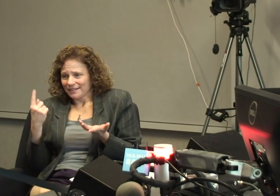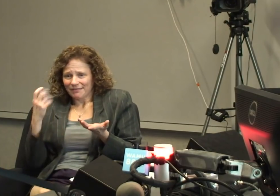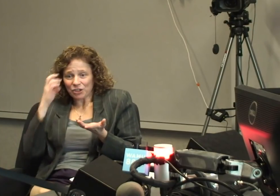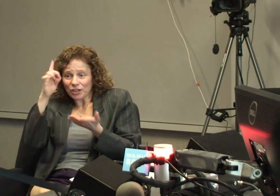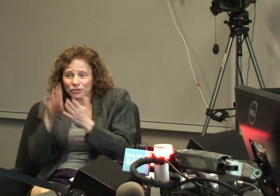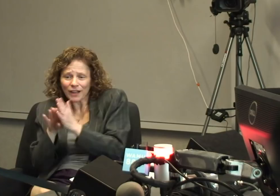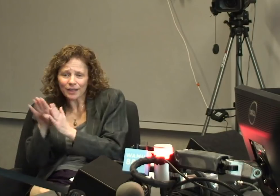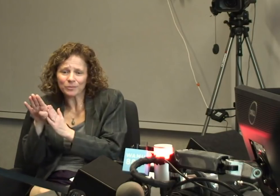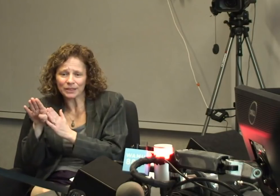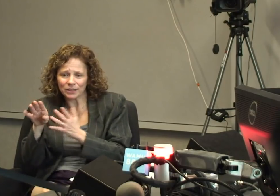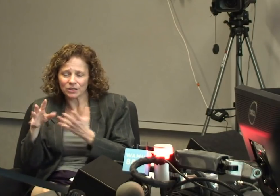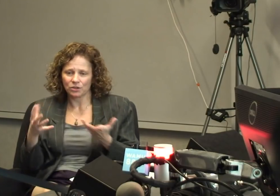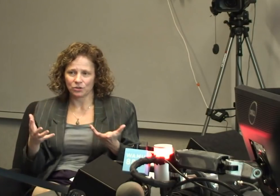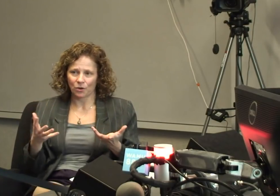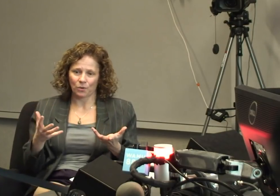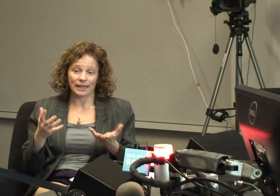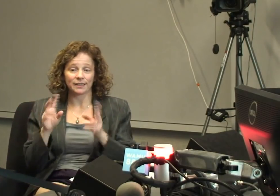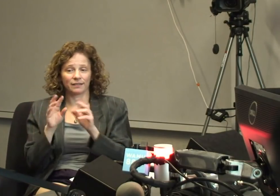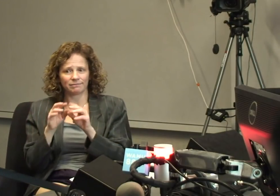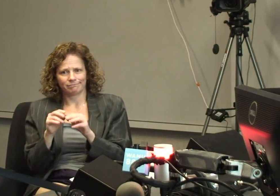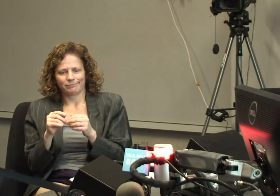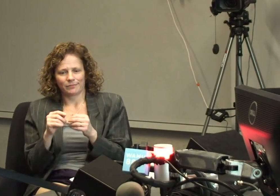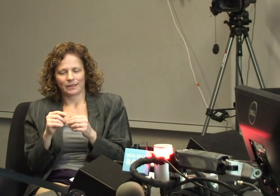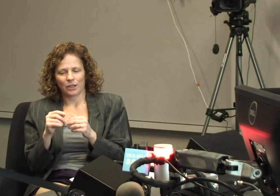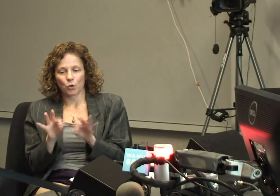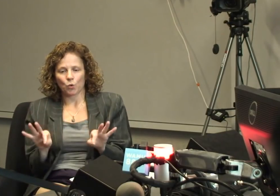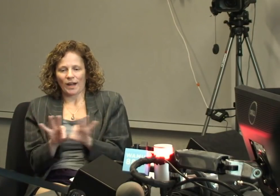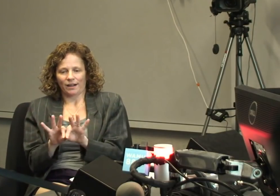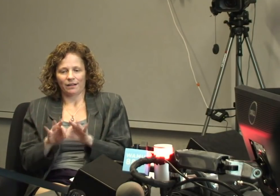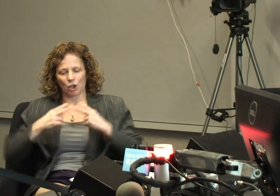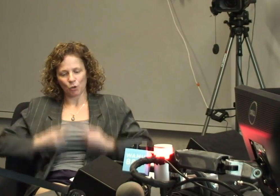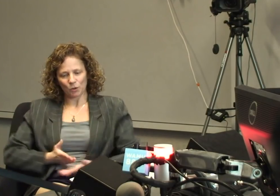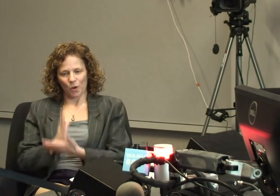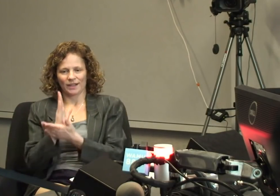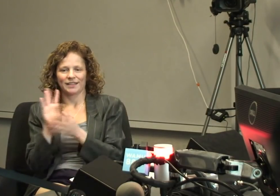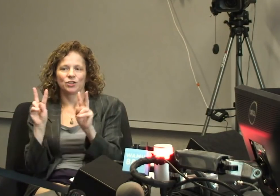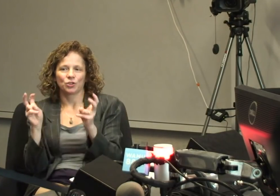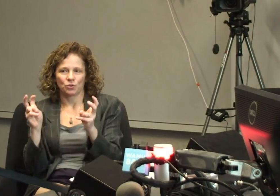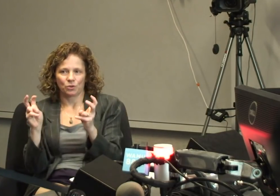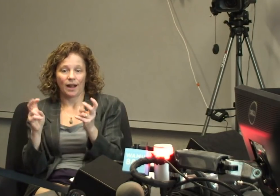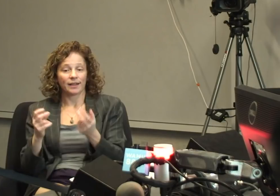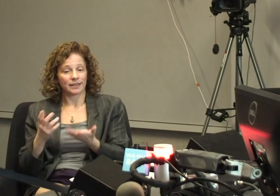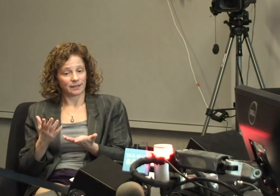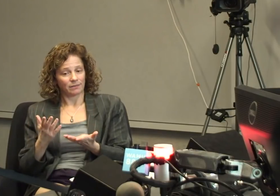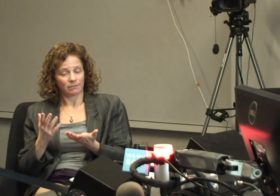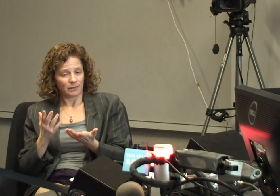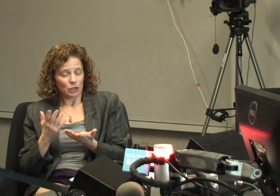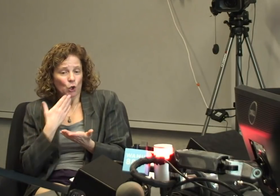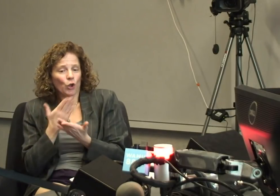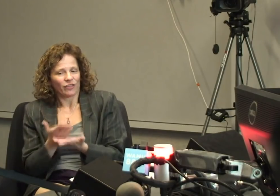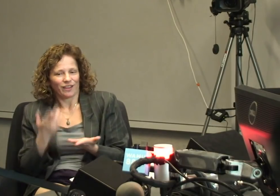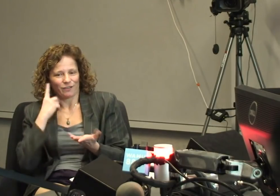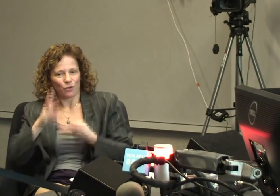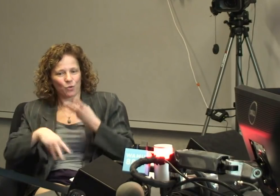life or death situations. mean think about the educational development that happens in a school setting and how critical it is in terms of a human rights issue to have qualified